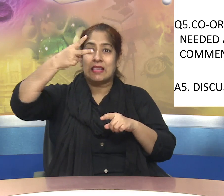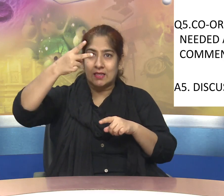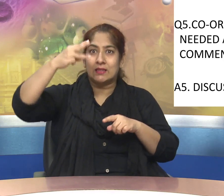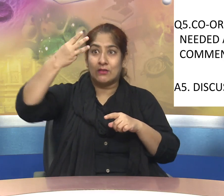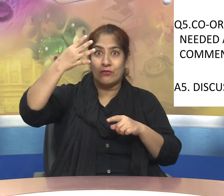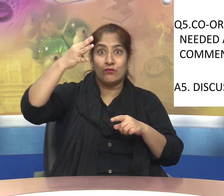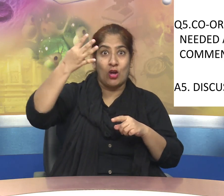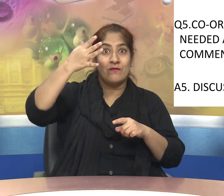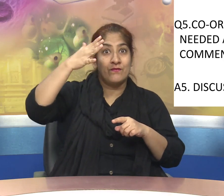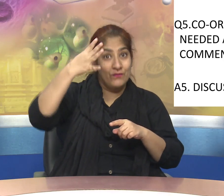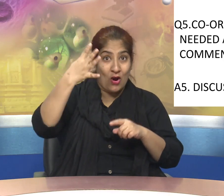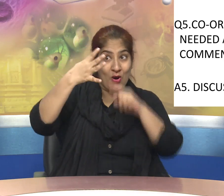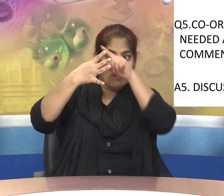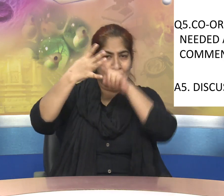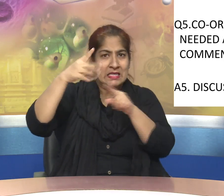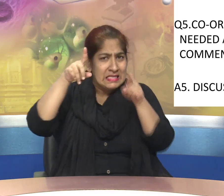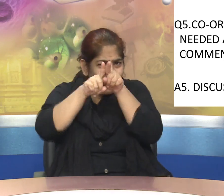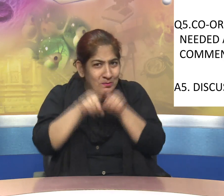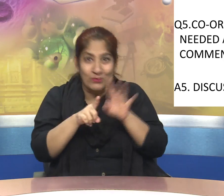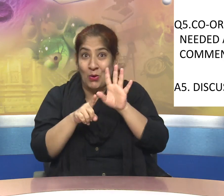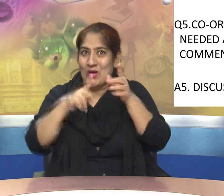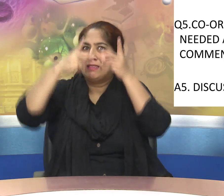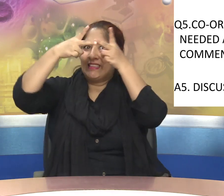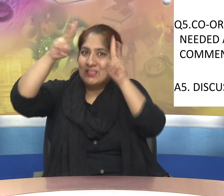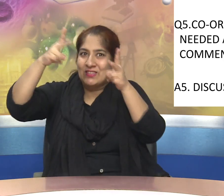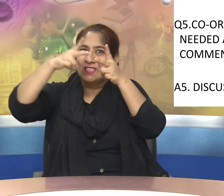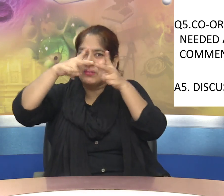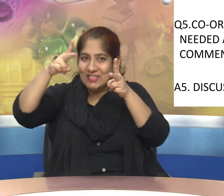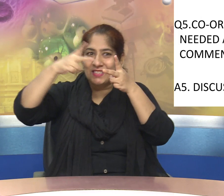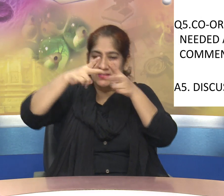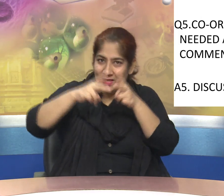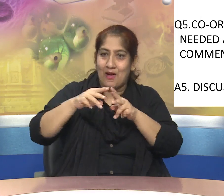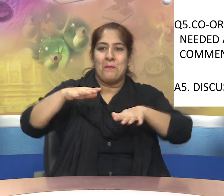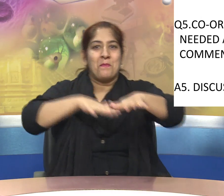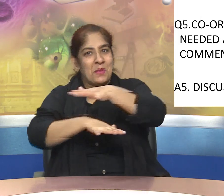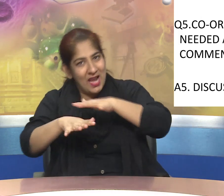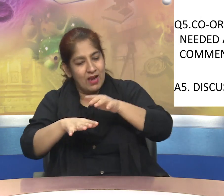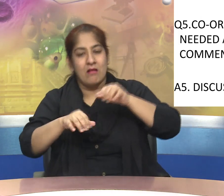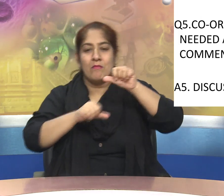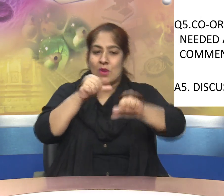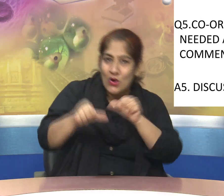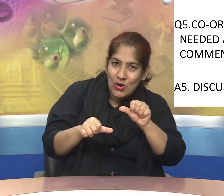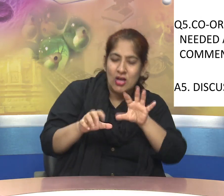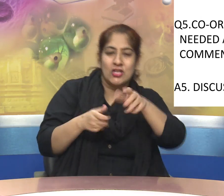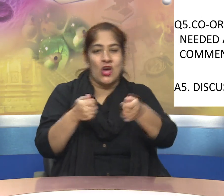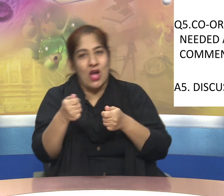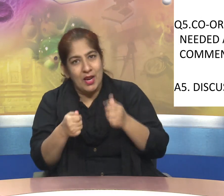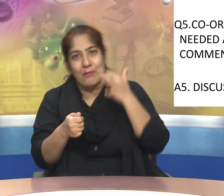Earlier we had asked four questions, and this fifth question is different. All the questions are